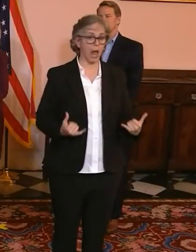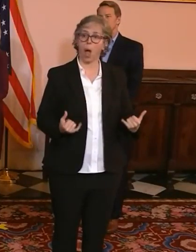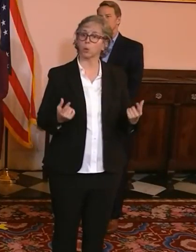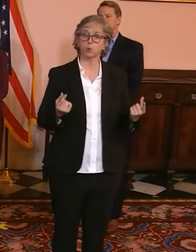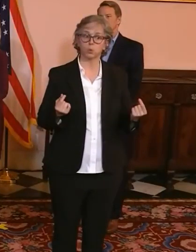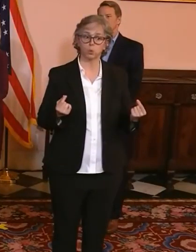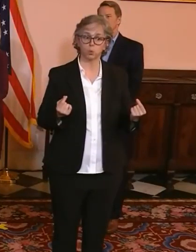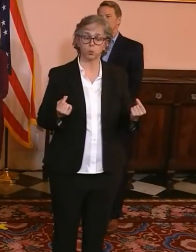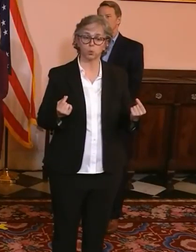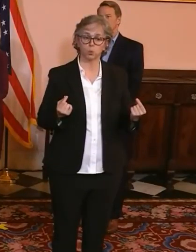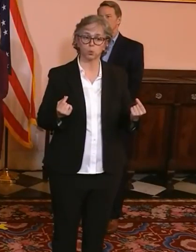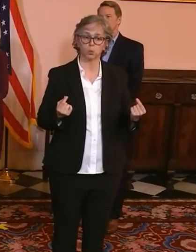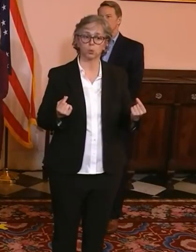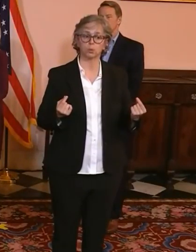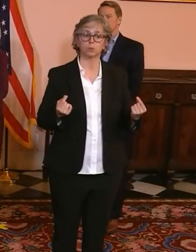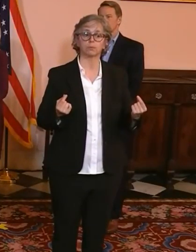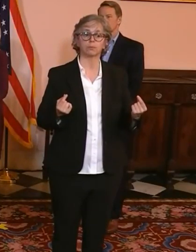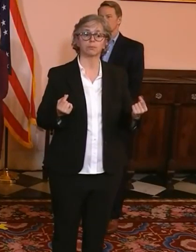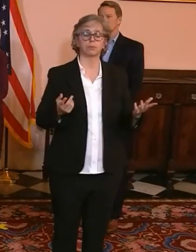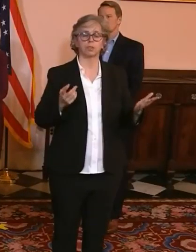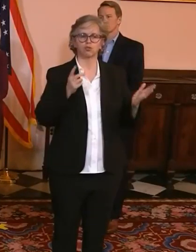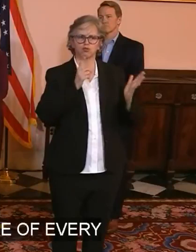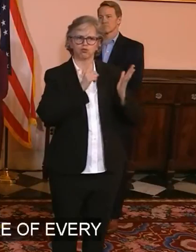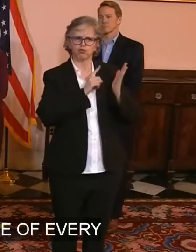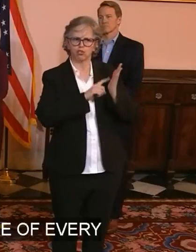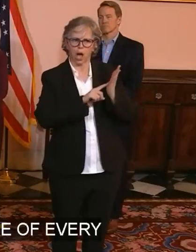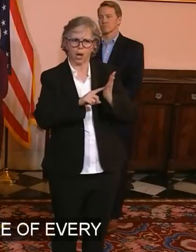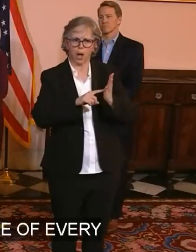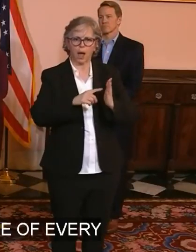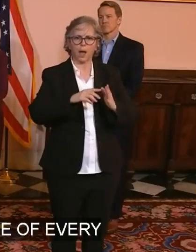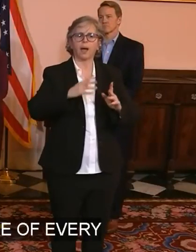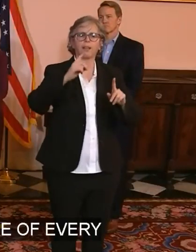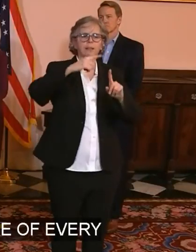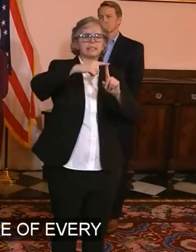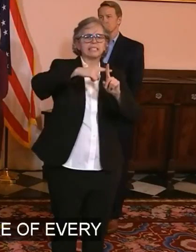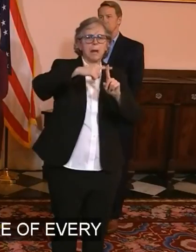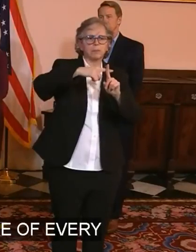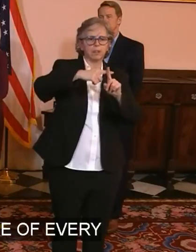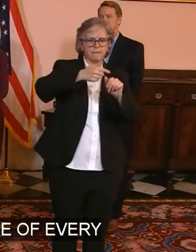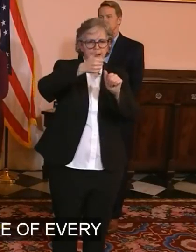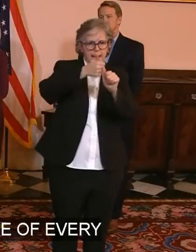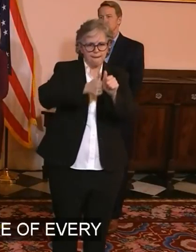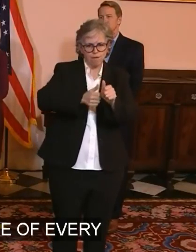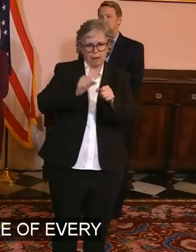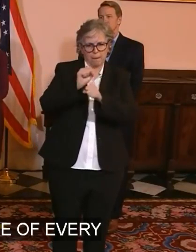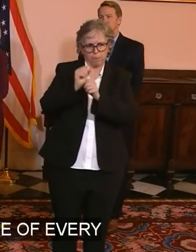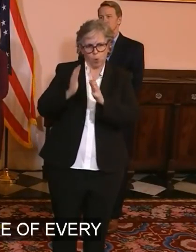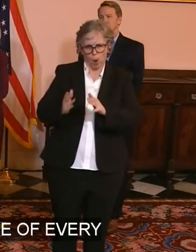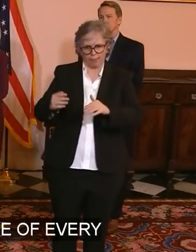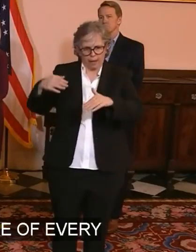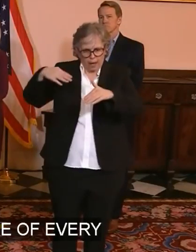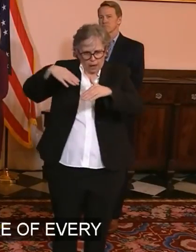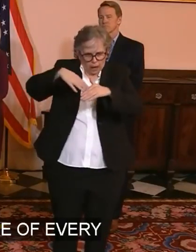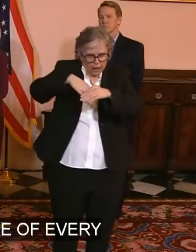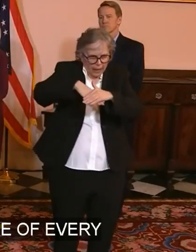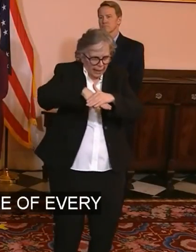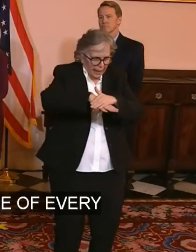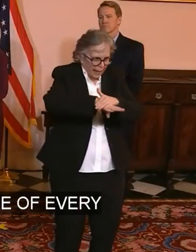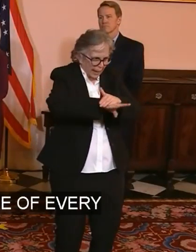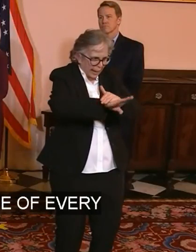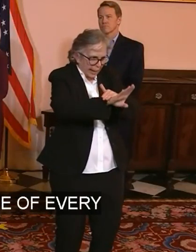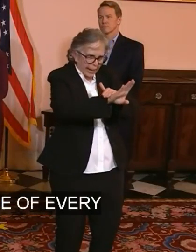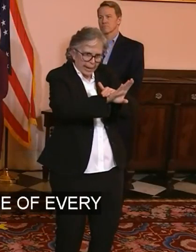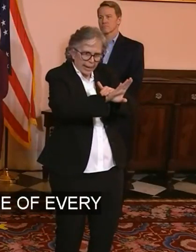of every single employee every single day before they come to work.